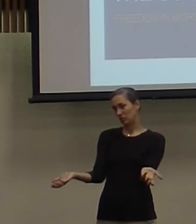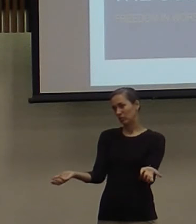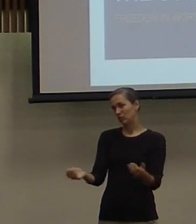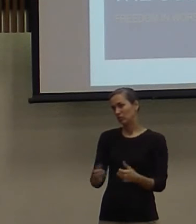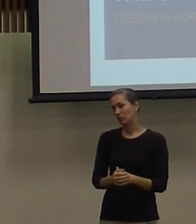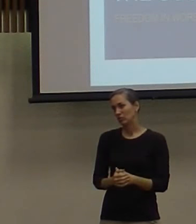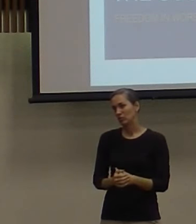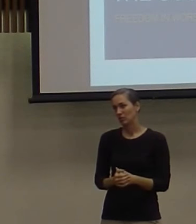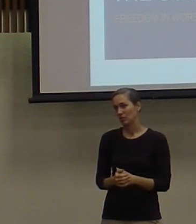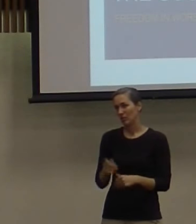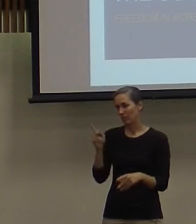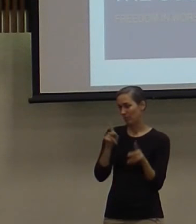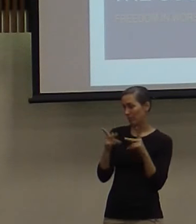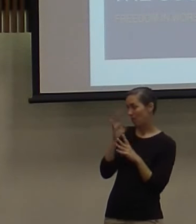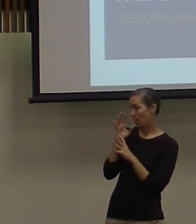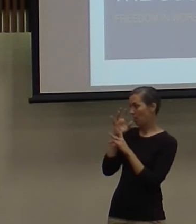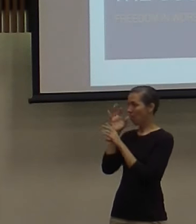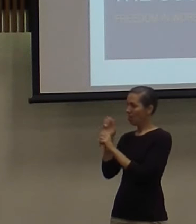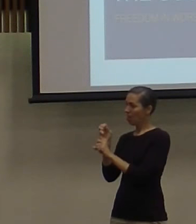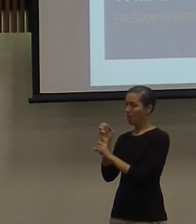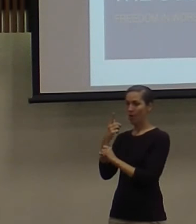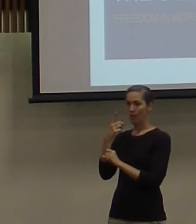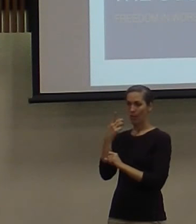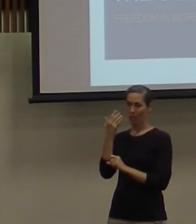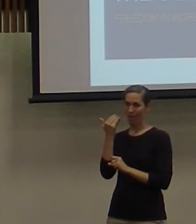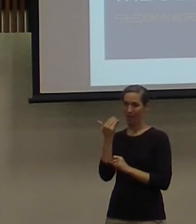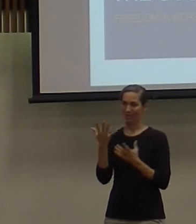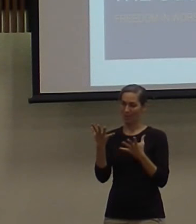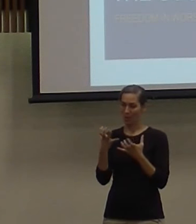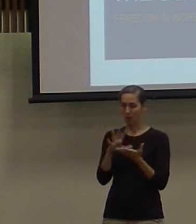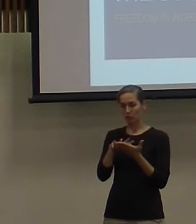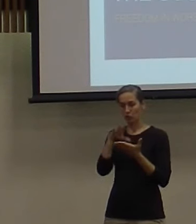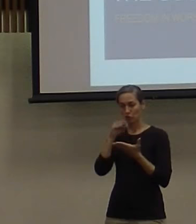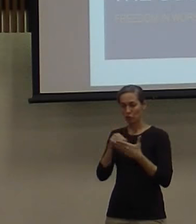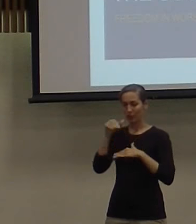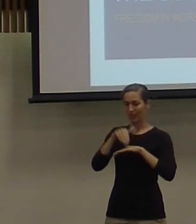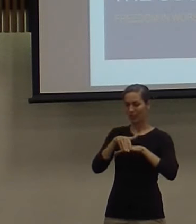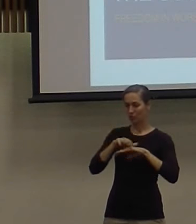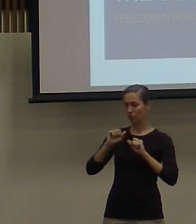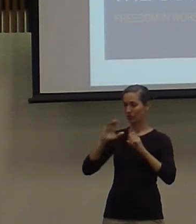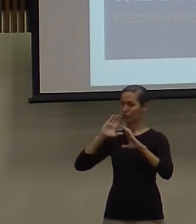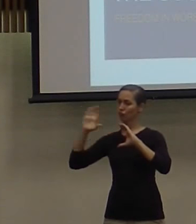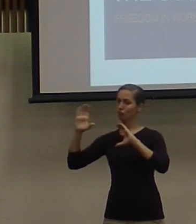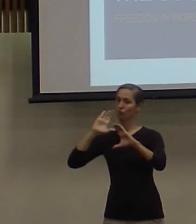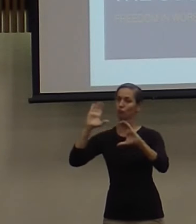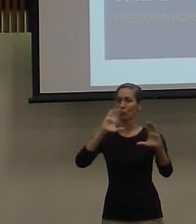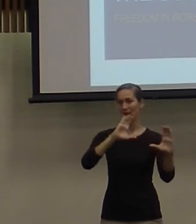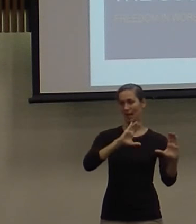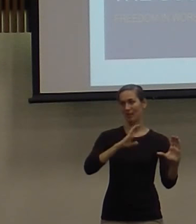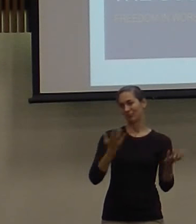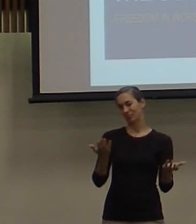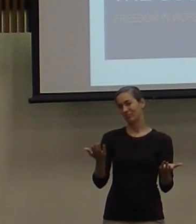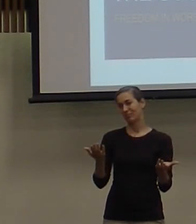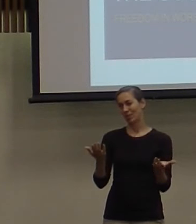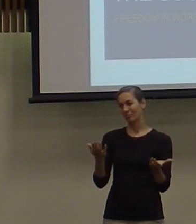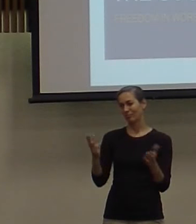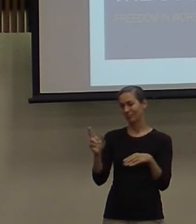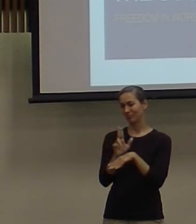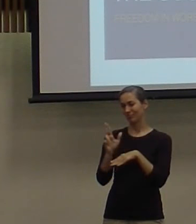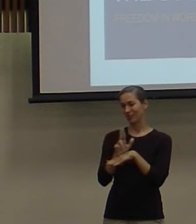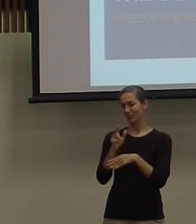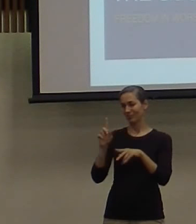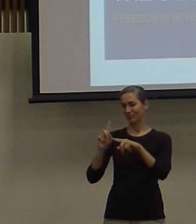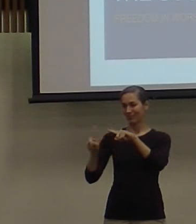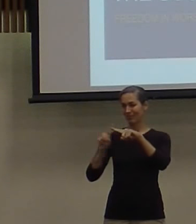wrong to that kind of thing because they would like to learn English to communicate and whatsoever. So they use that kind of thing